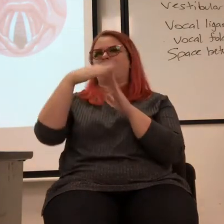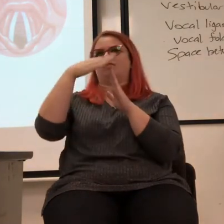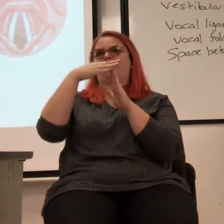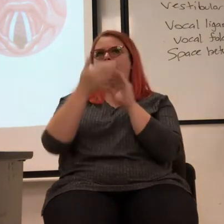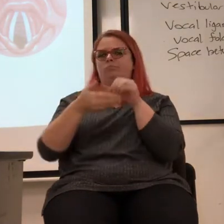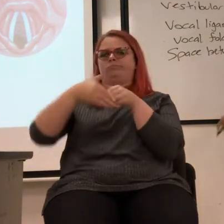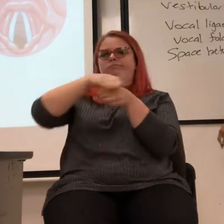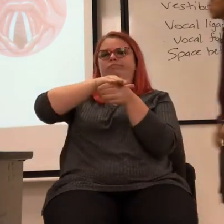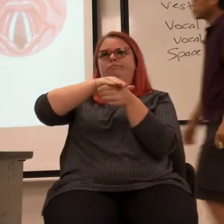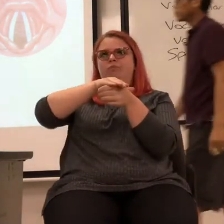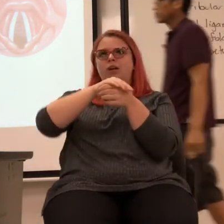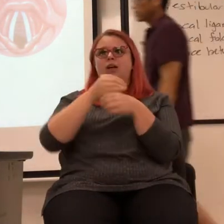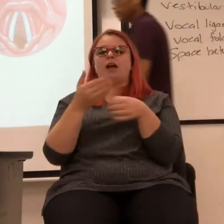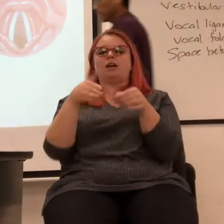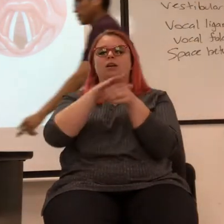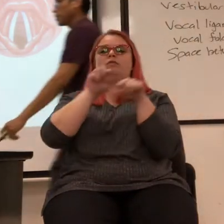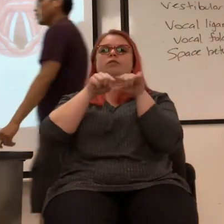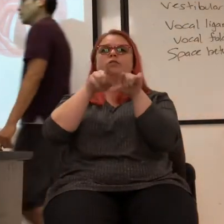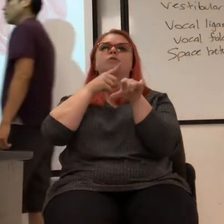swallowing.